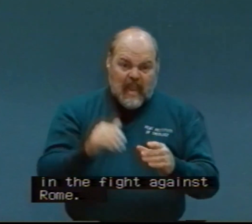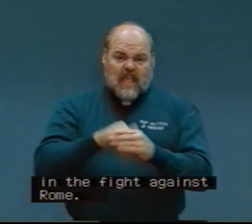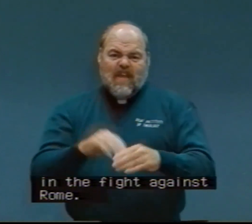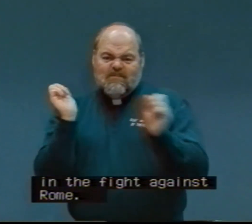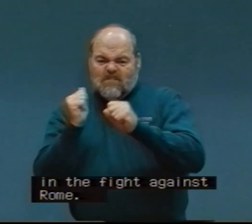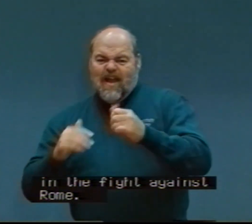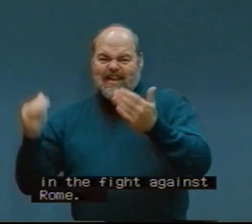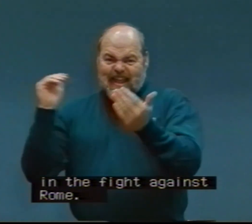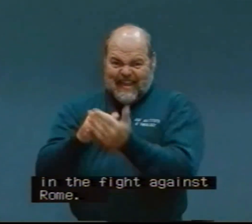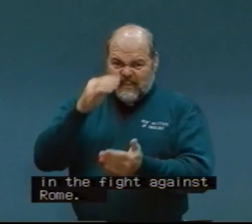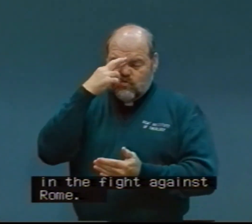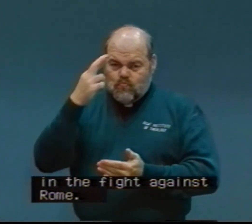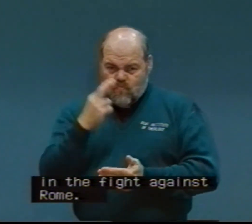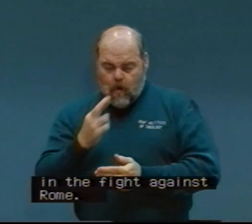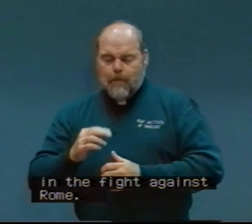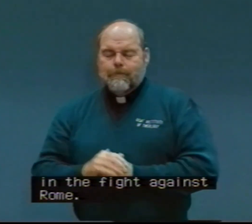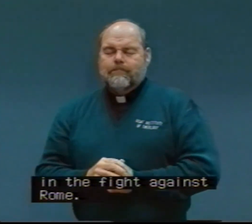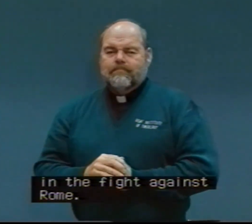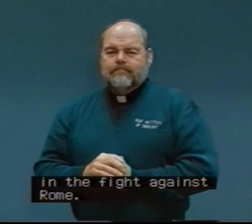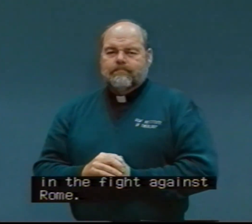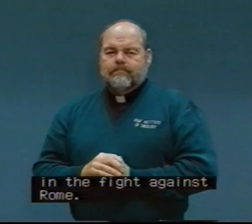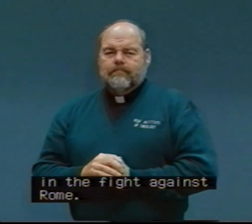in the fight against Rome.